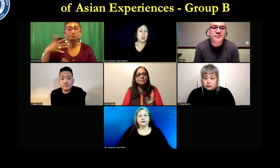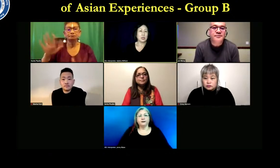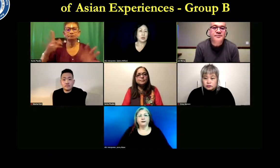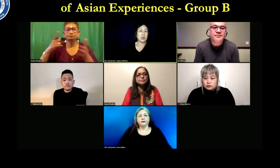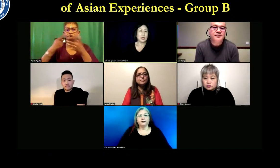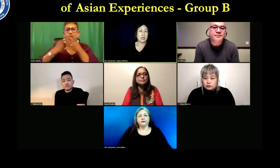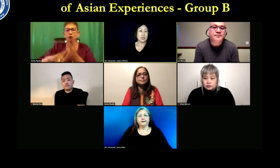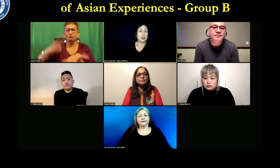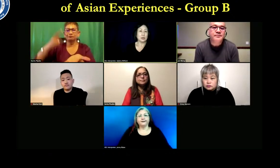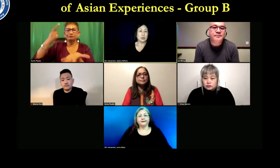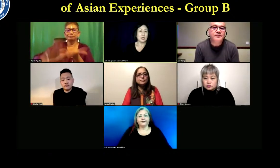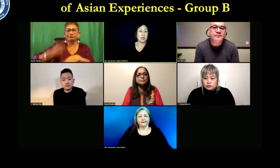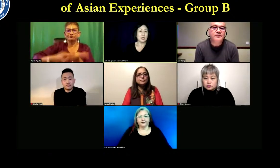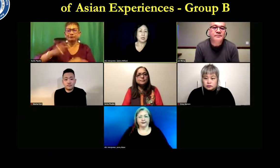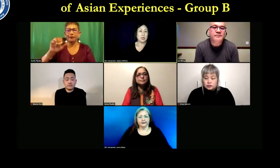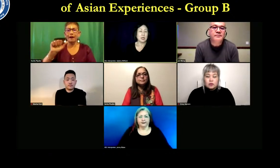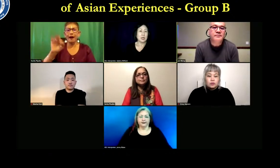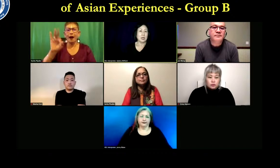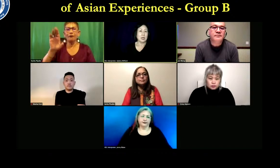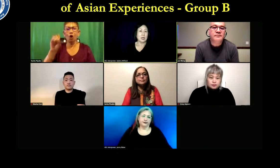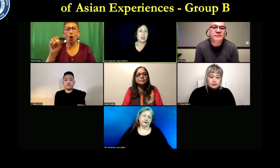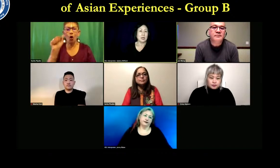So here in Asian,